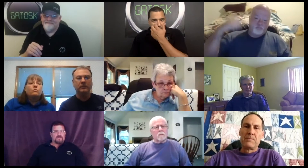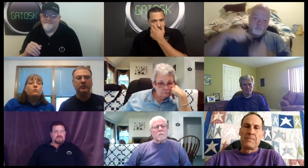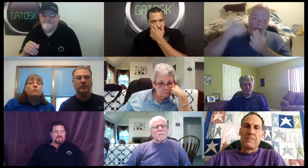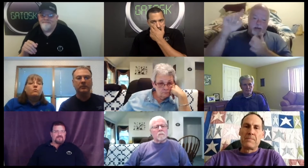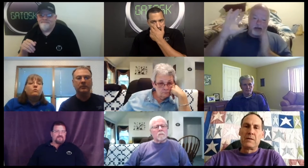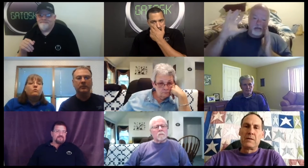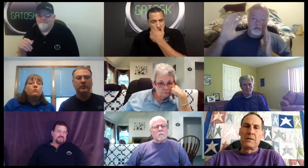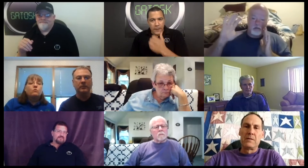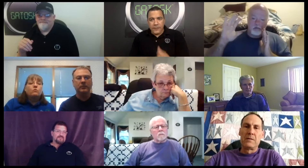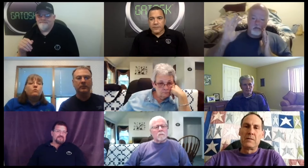are going to get fed up and not wanting to.